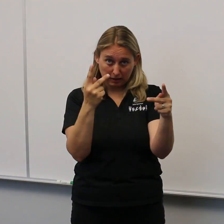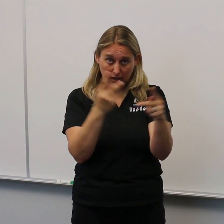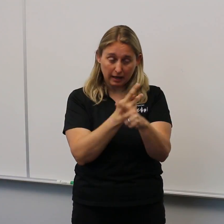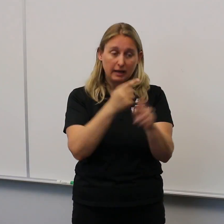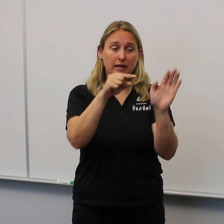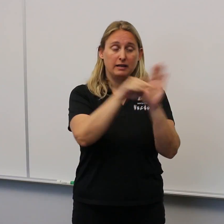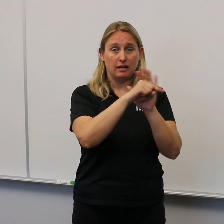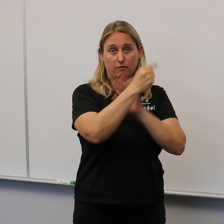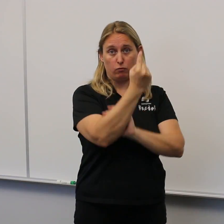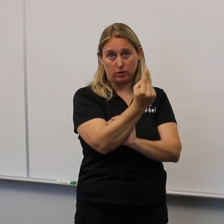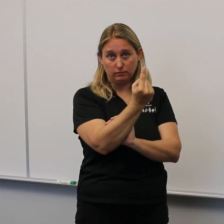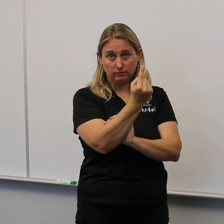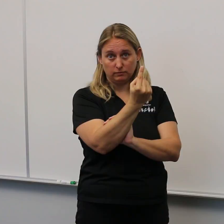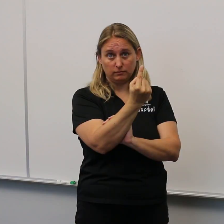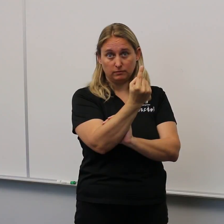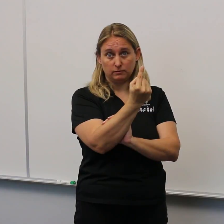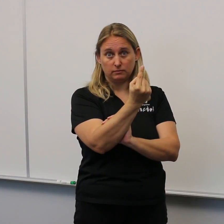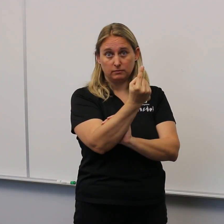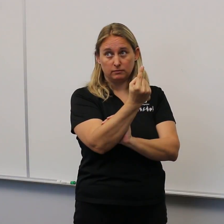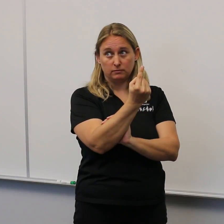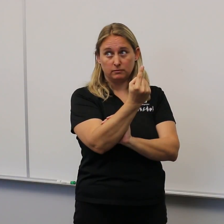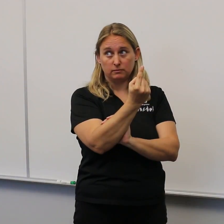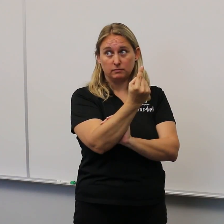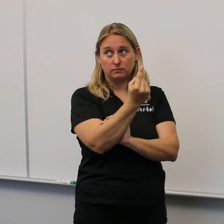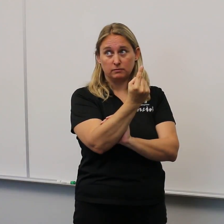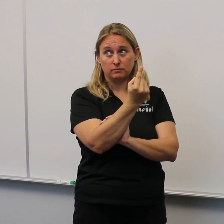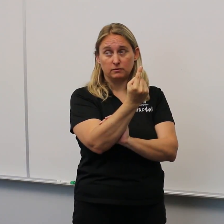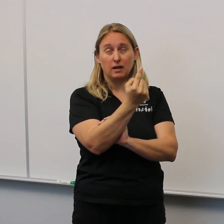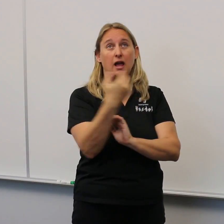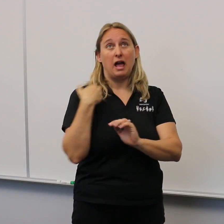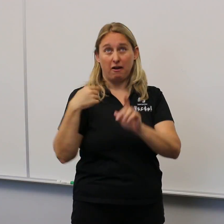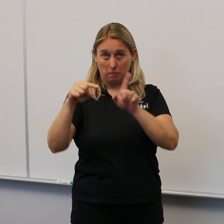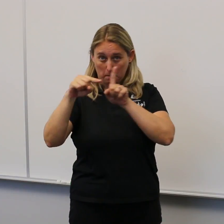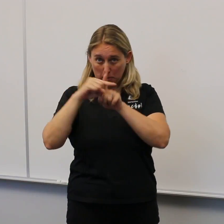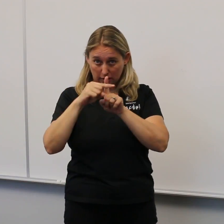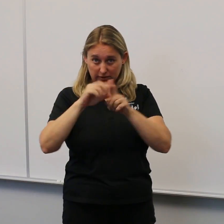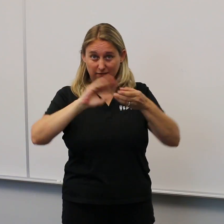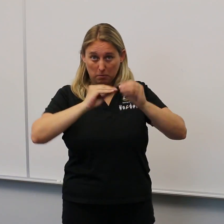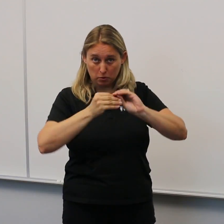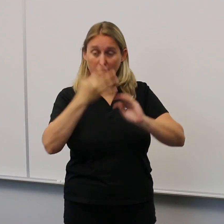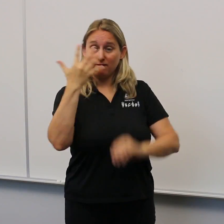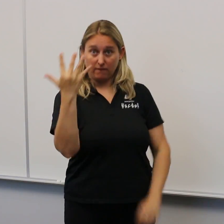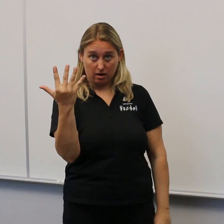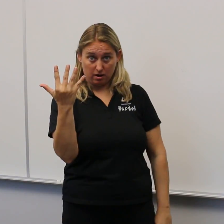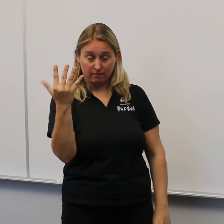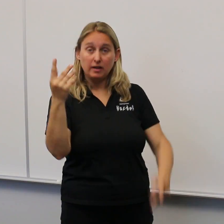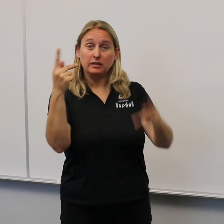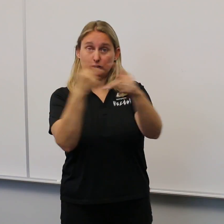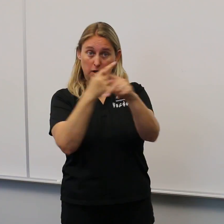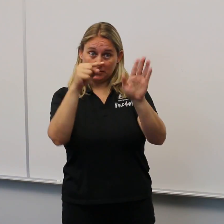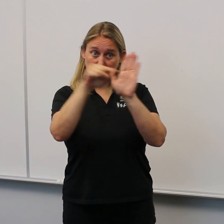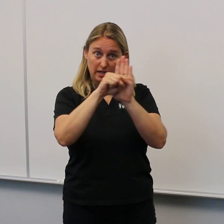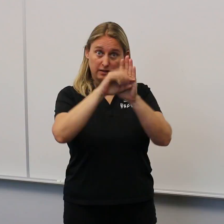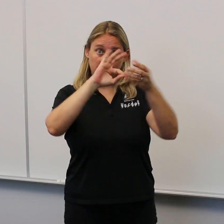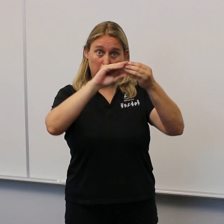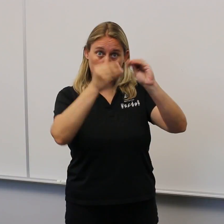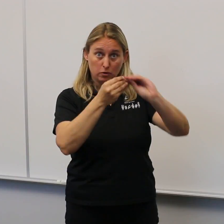negative 1, I have a positive number, 5, times a negative number,